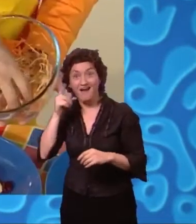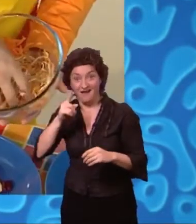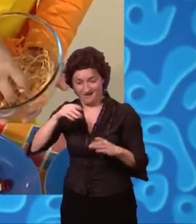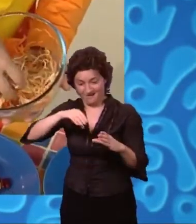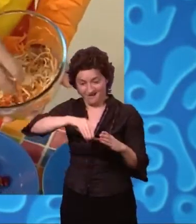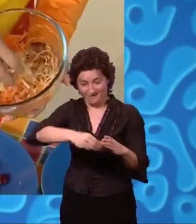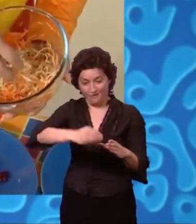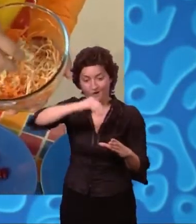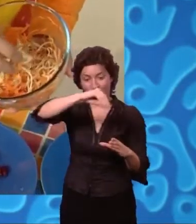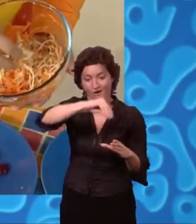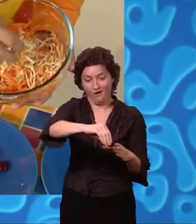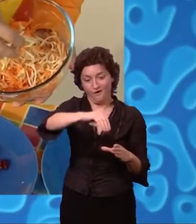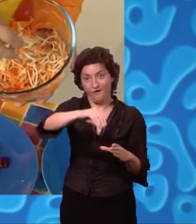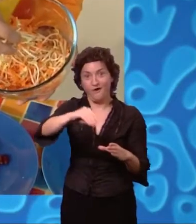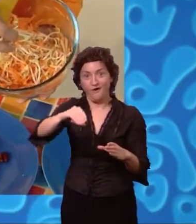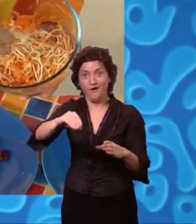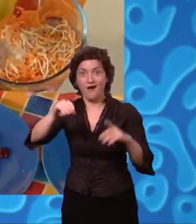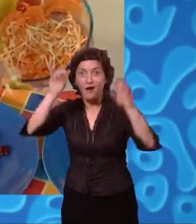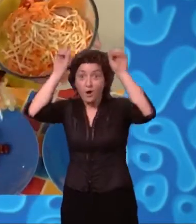head,